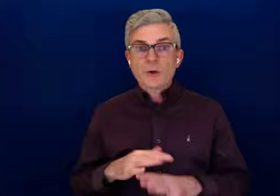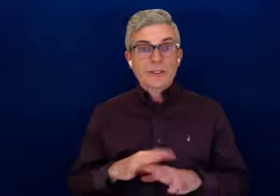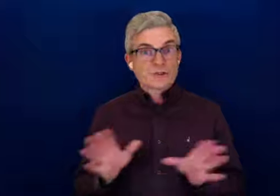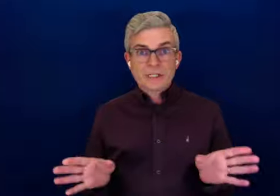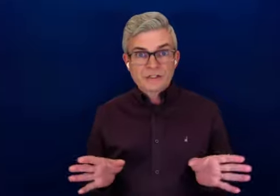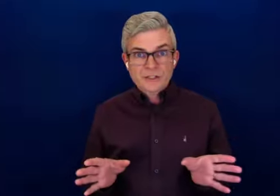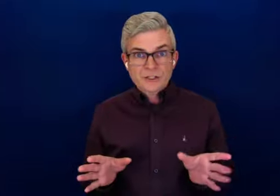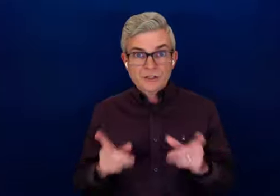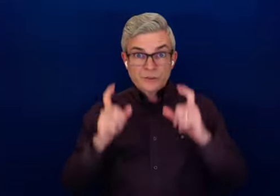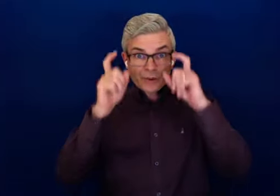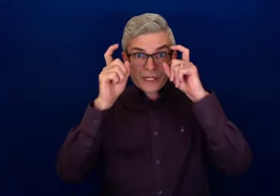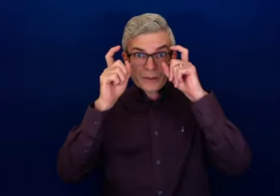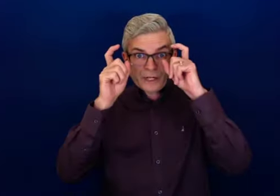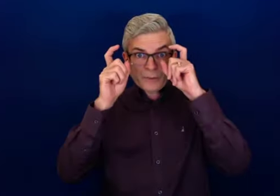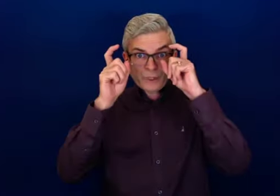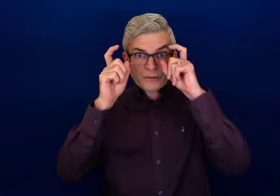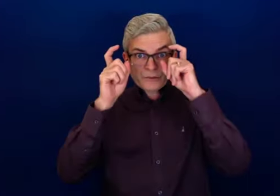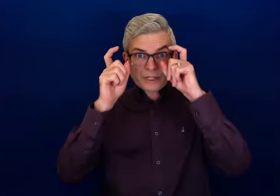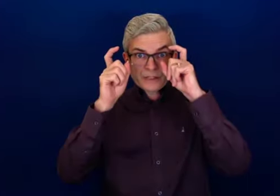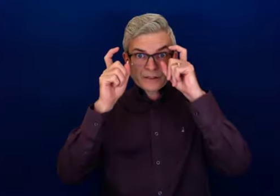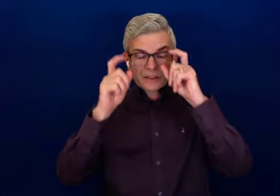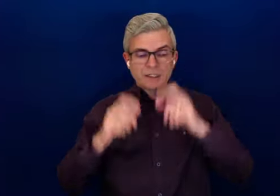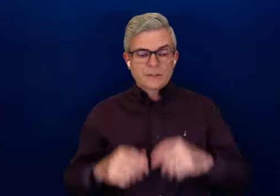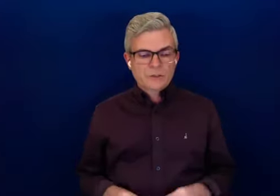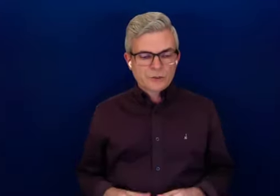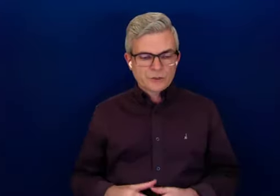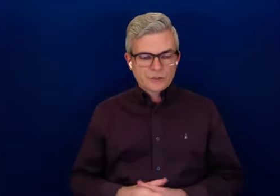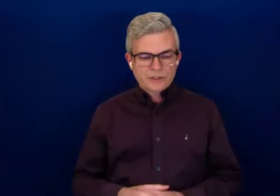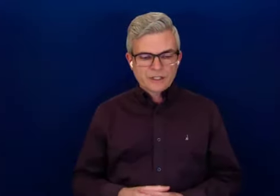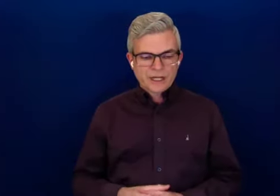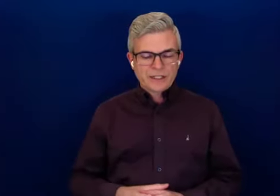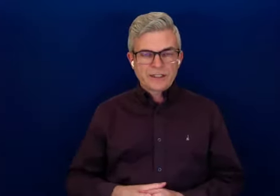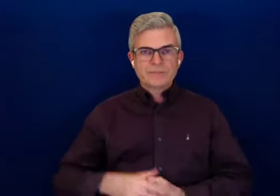aren't transitions without eyebrows raised. So you could sign,